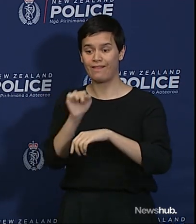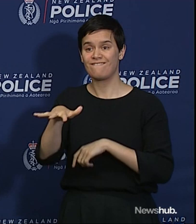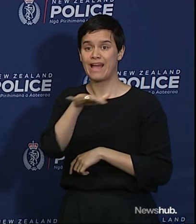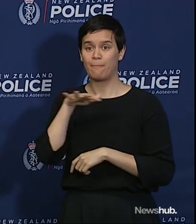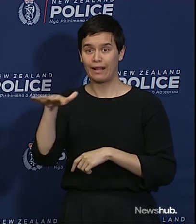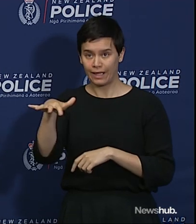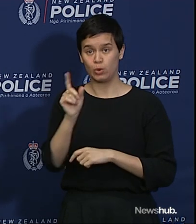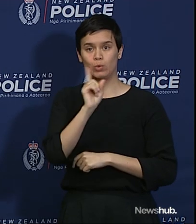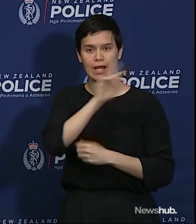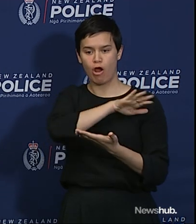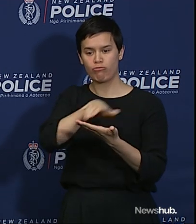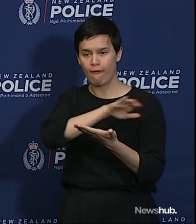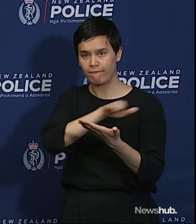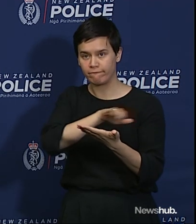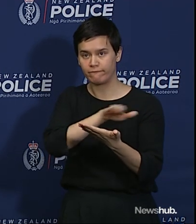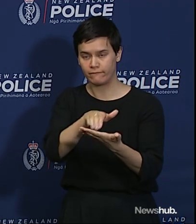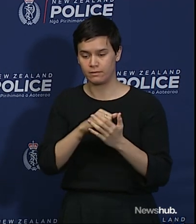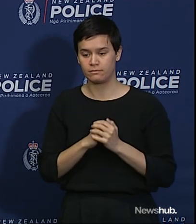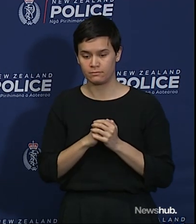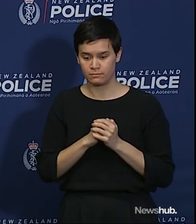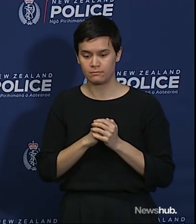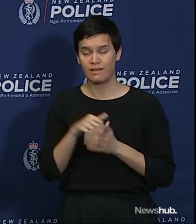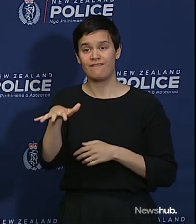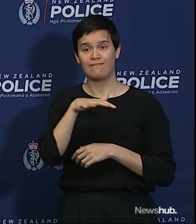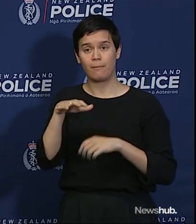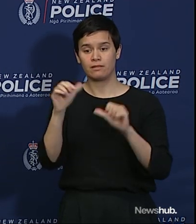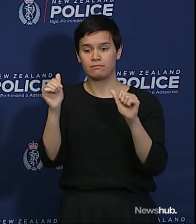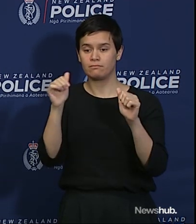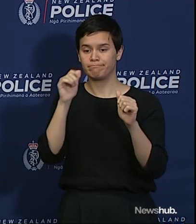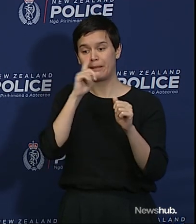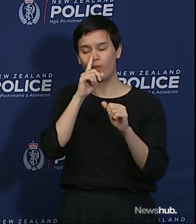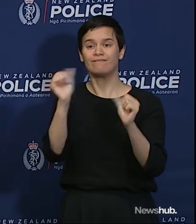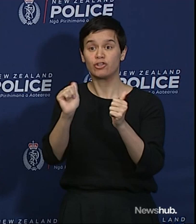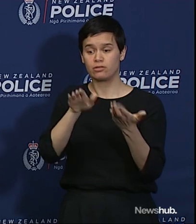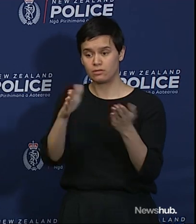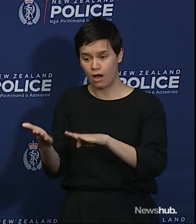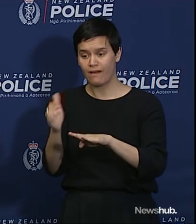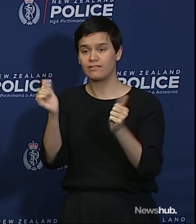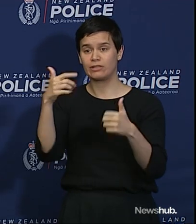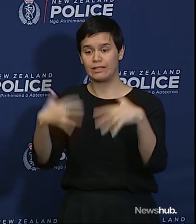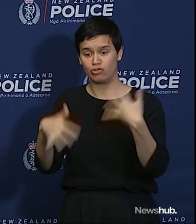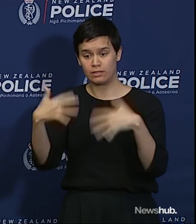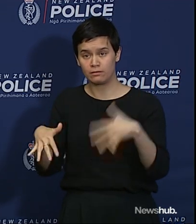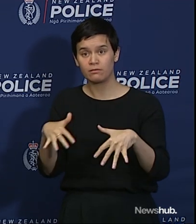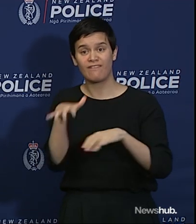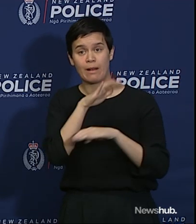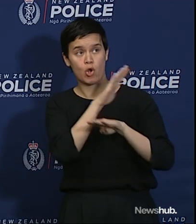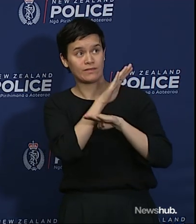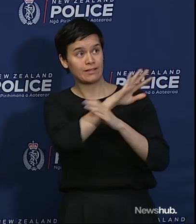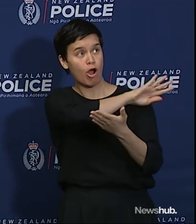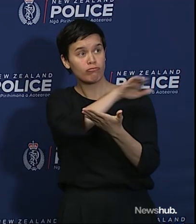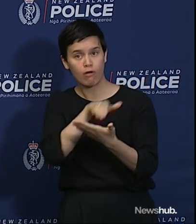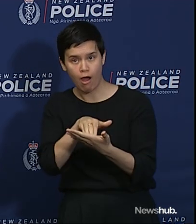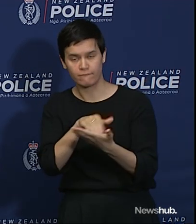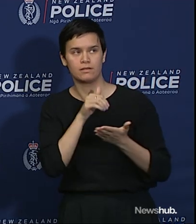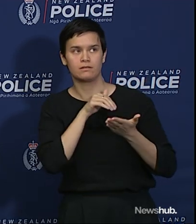We are currently focused on ensuring families of the injured and deceased are supported on arrival into New Zealand. Immigration New Zealand